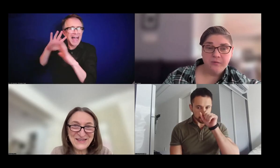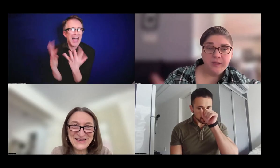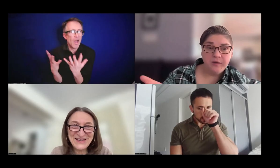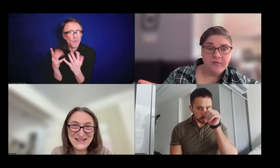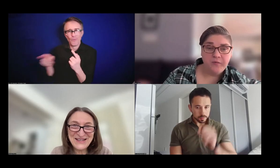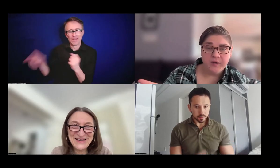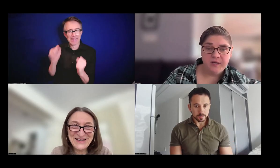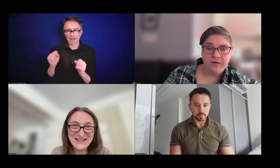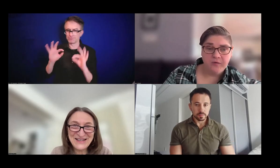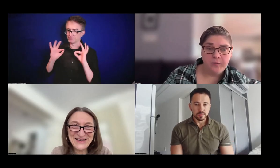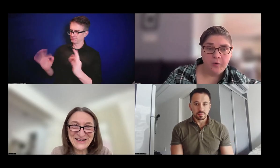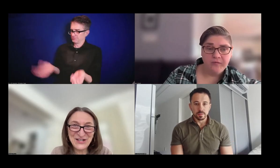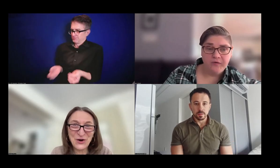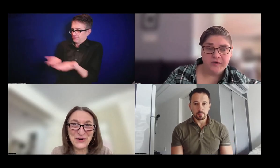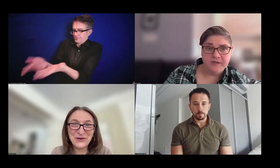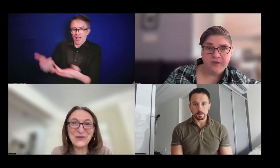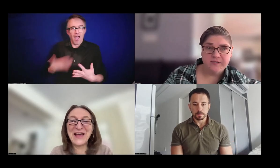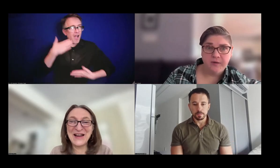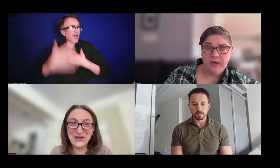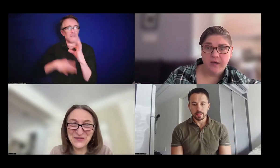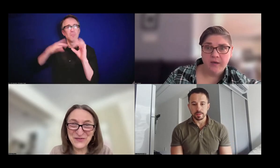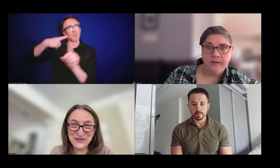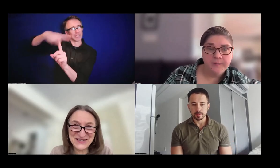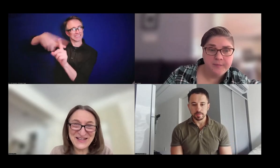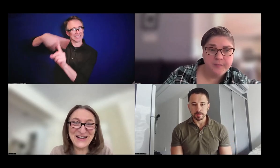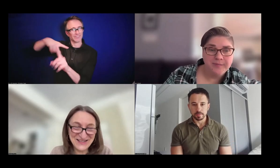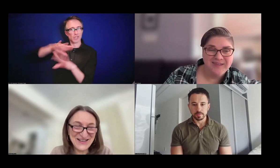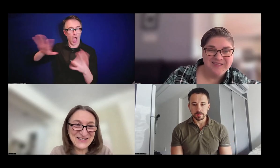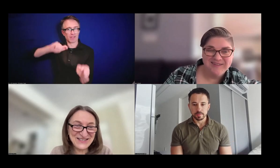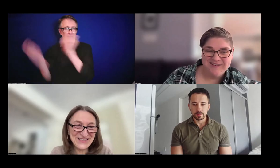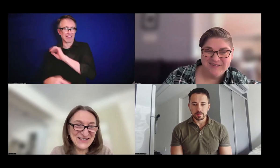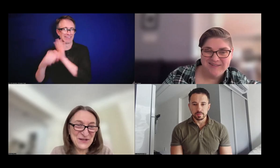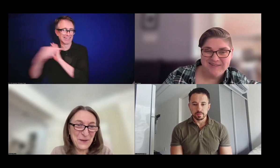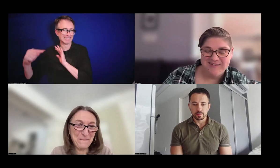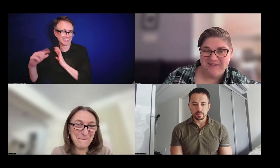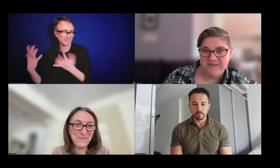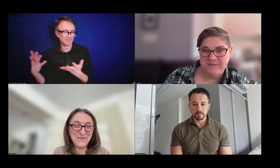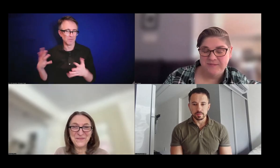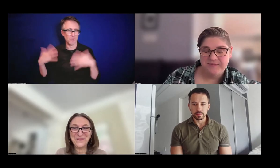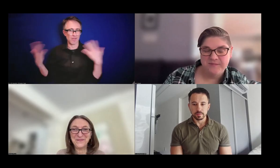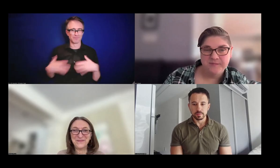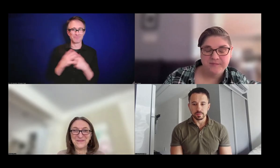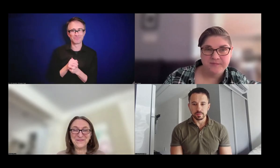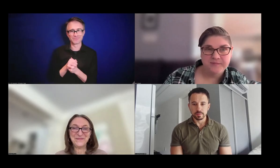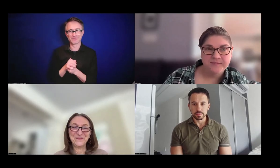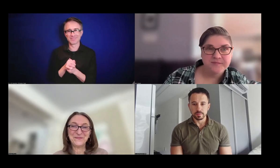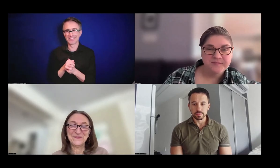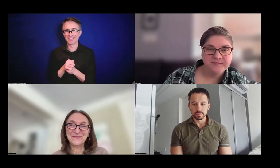was actually really looking forward to hearing from Lauren first, if that's okay. Okay, Lauren first then, yes.